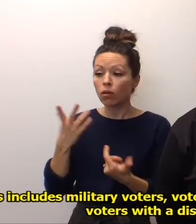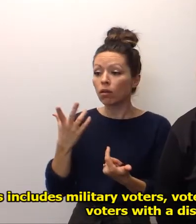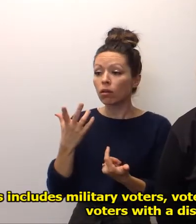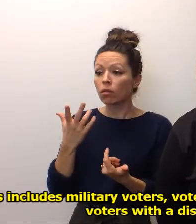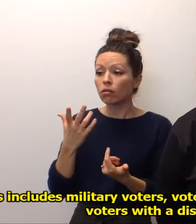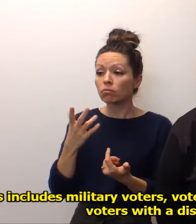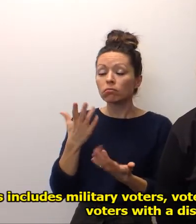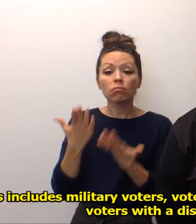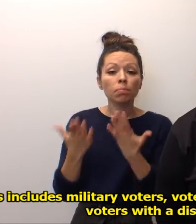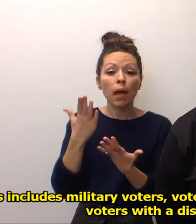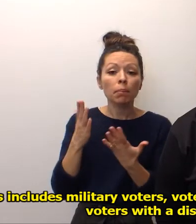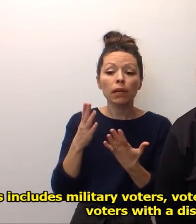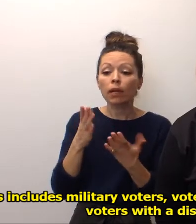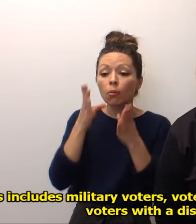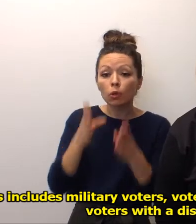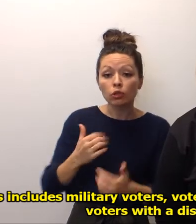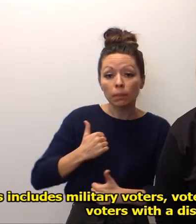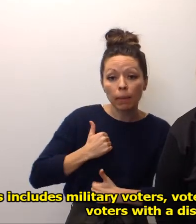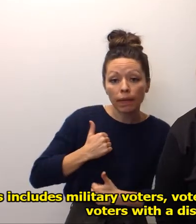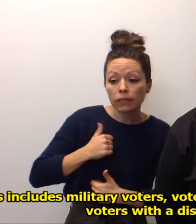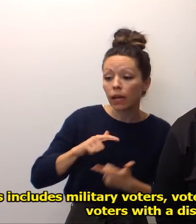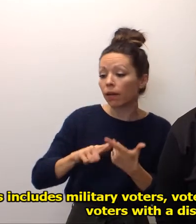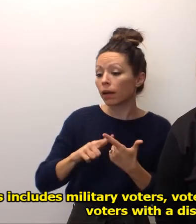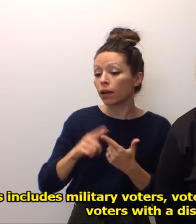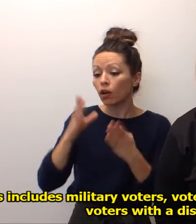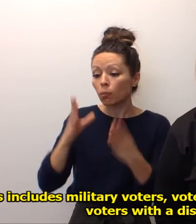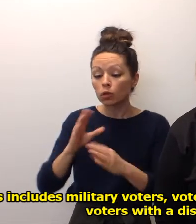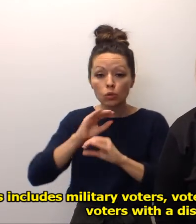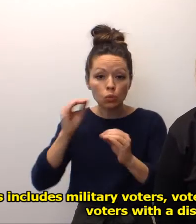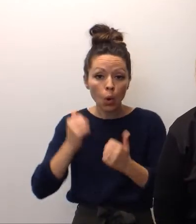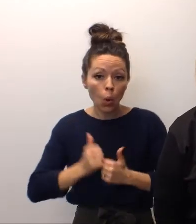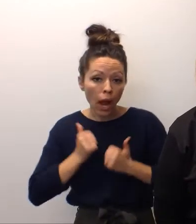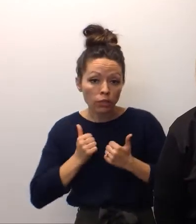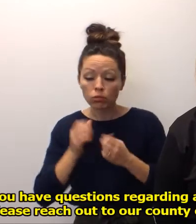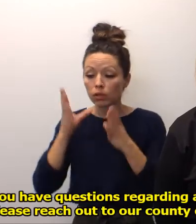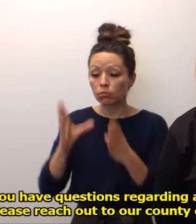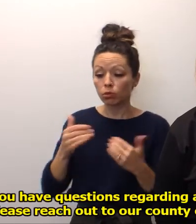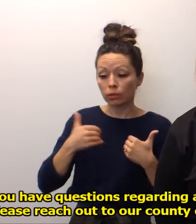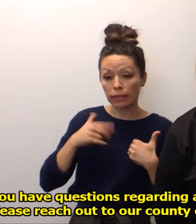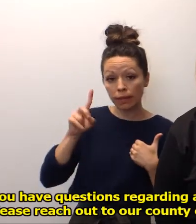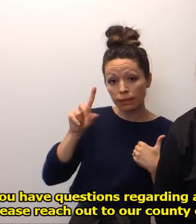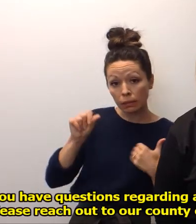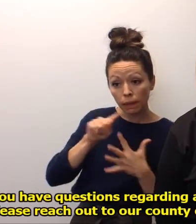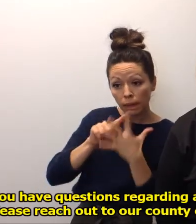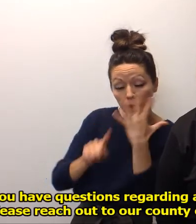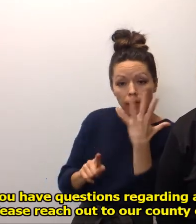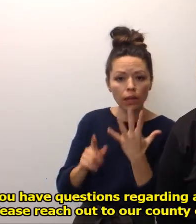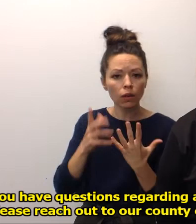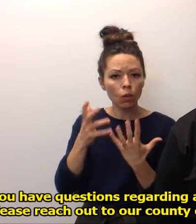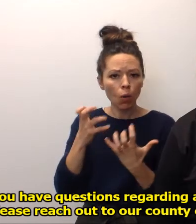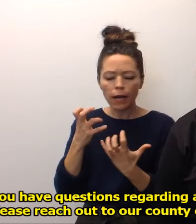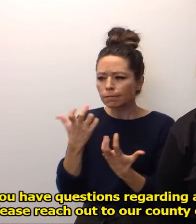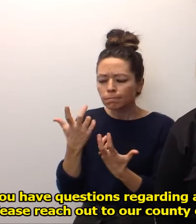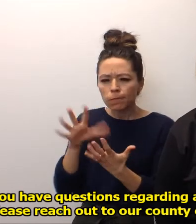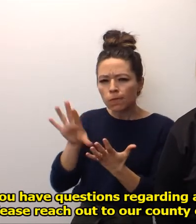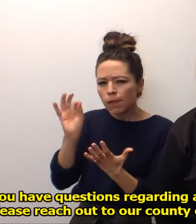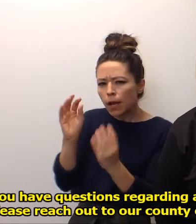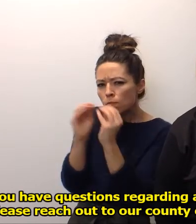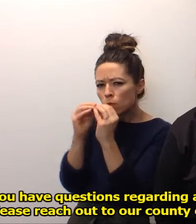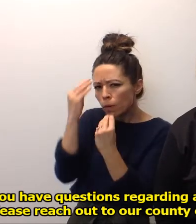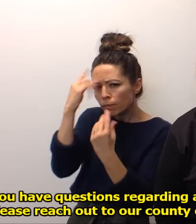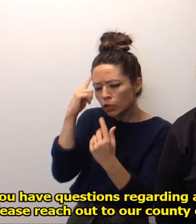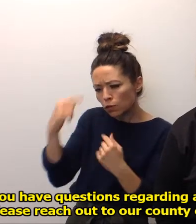voters, voters with no address, and voters with a disability. If you have questions regarding accessibility in